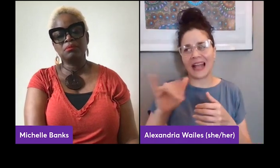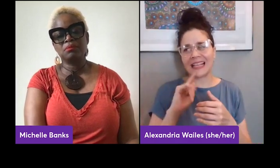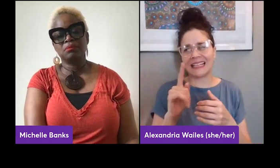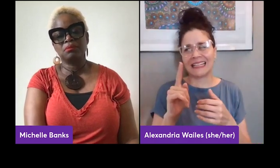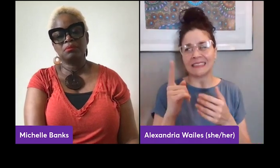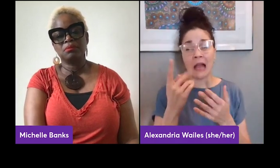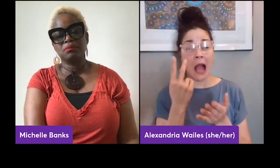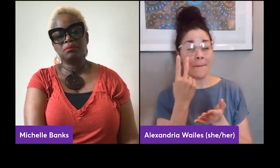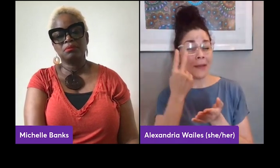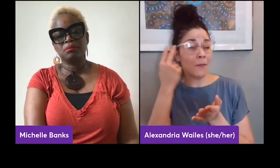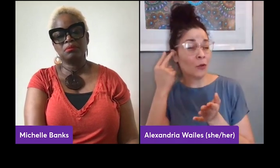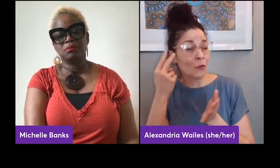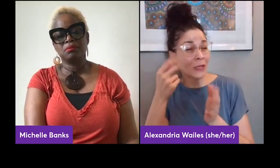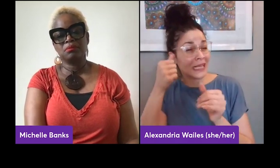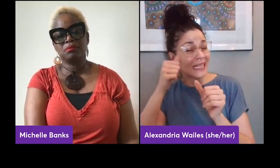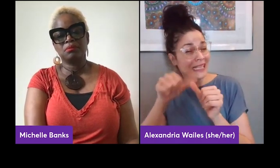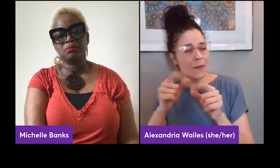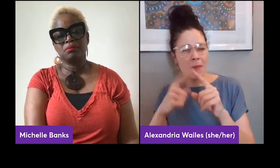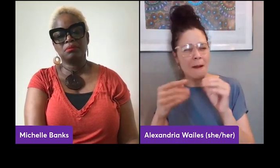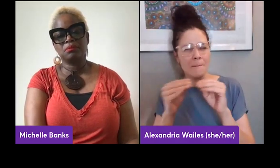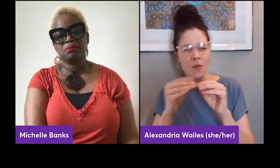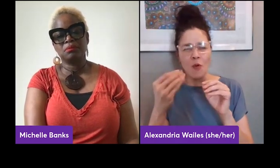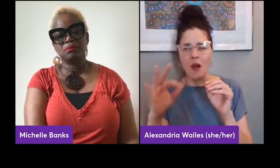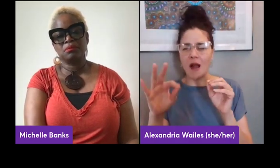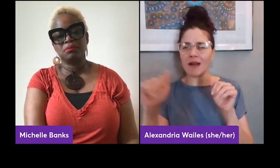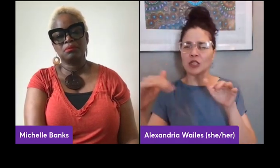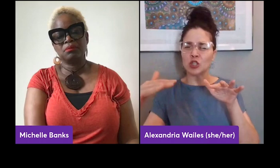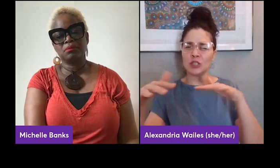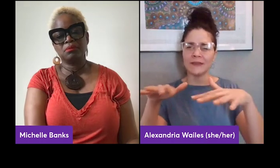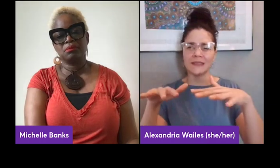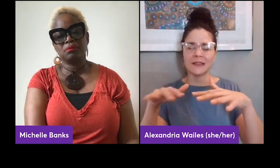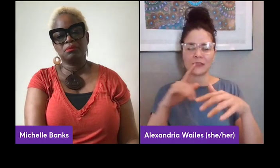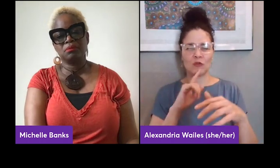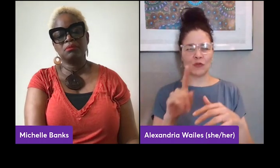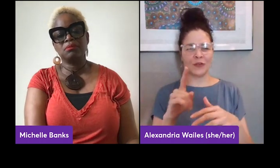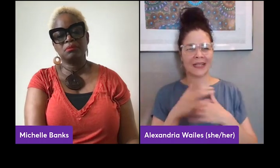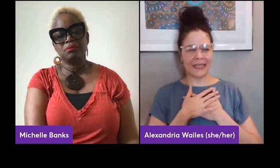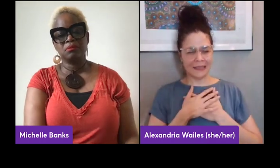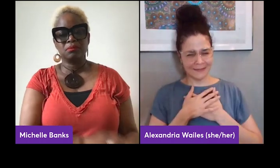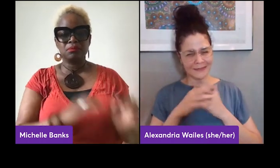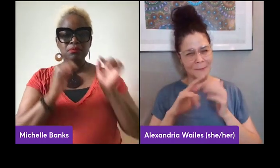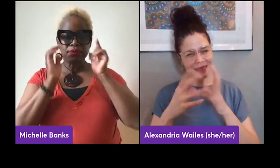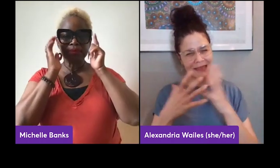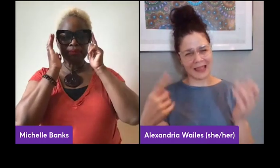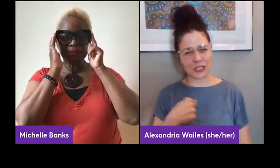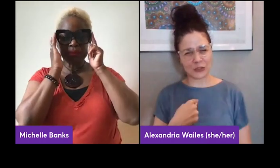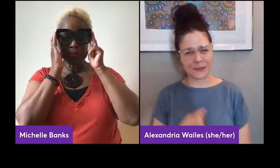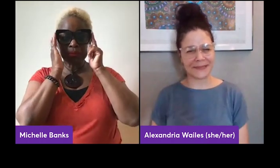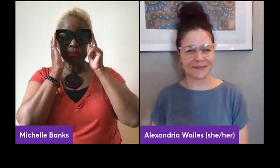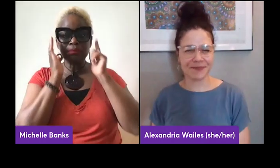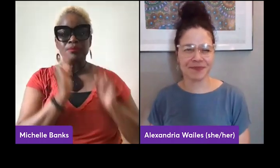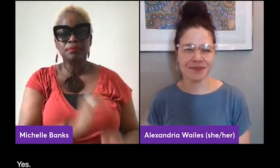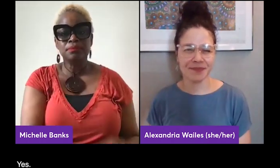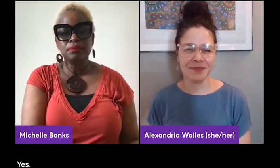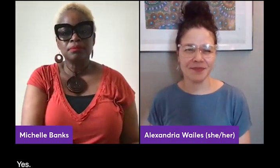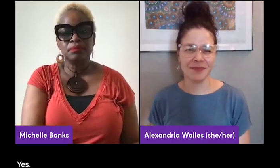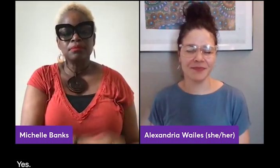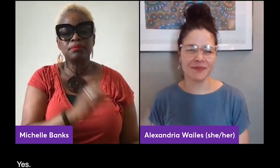That is not just a memory I will keep, but more of a profound shift that means a lot to